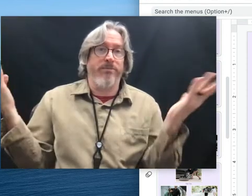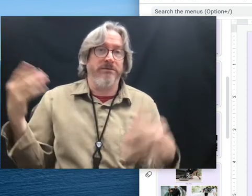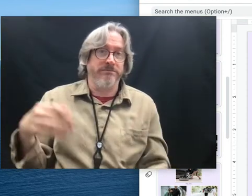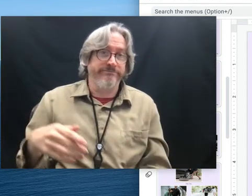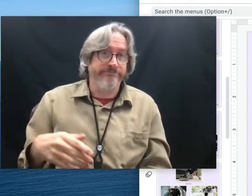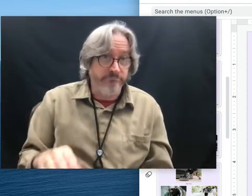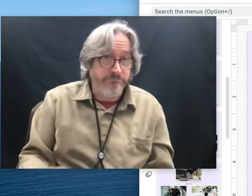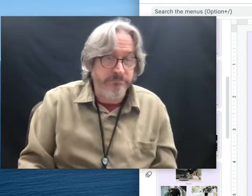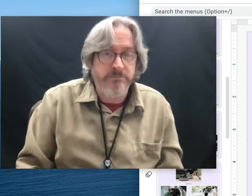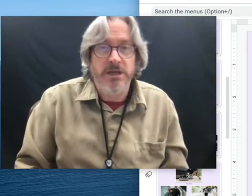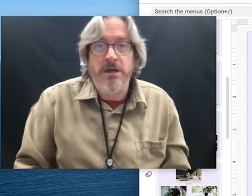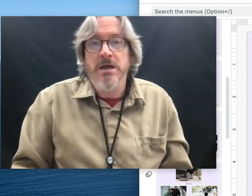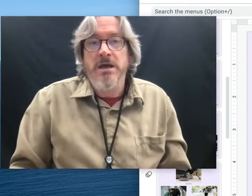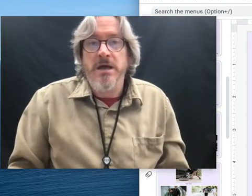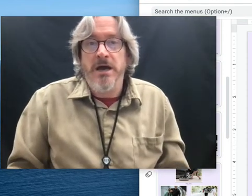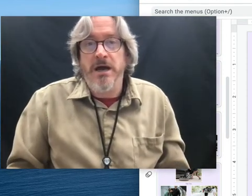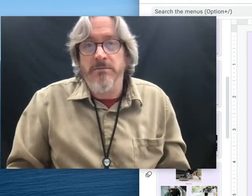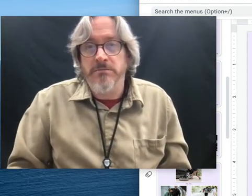open.